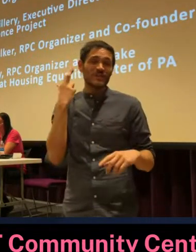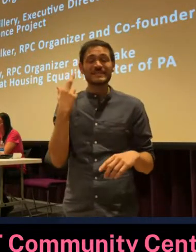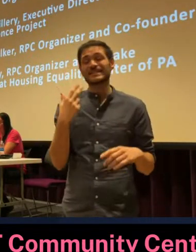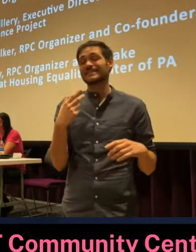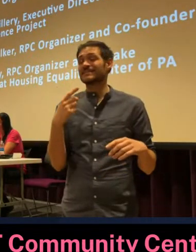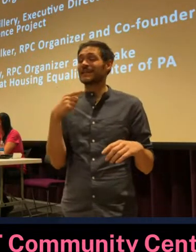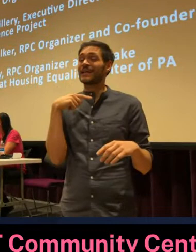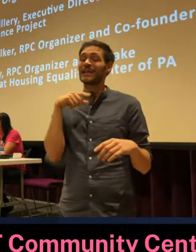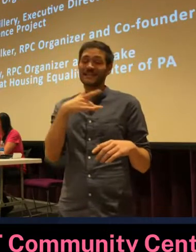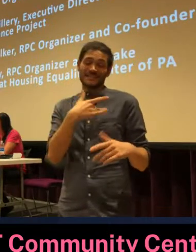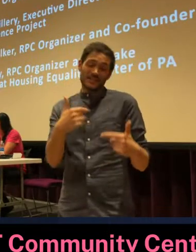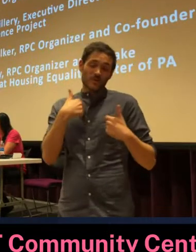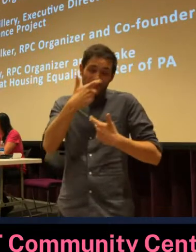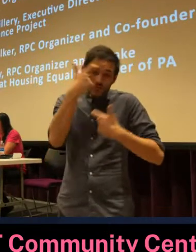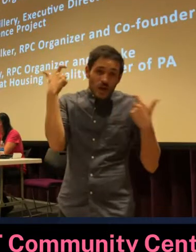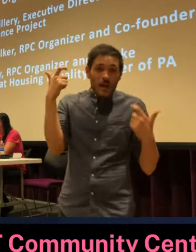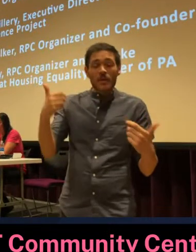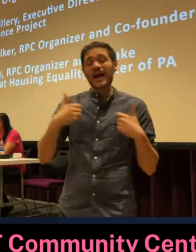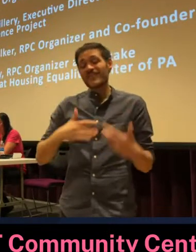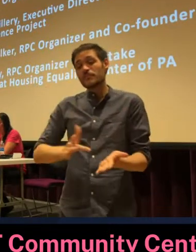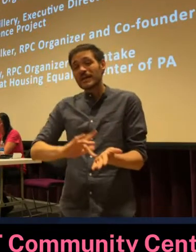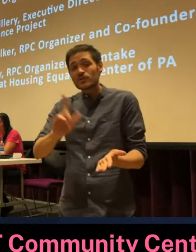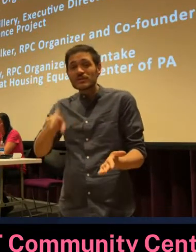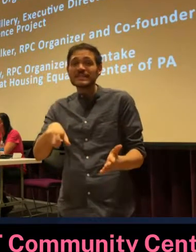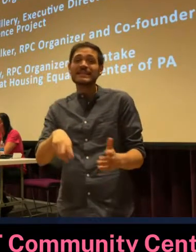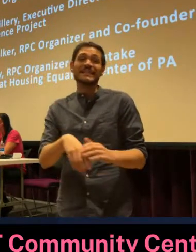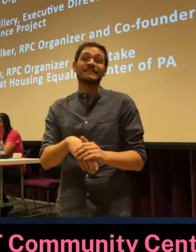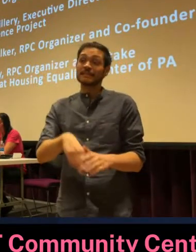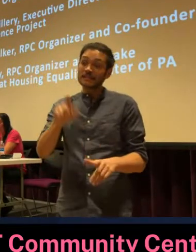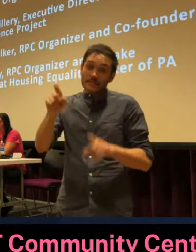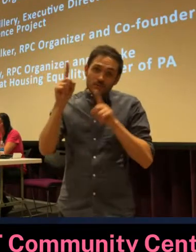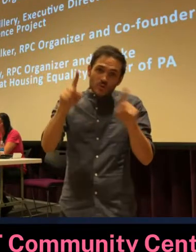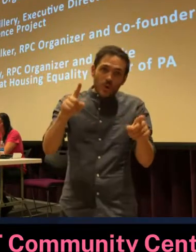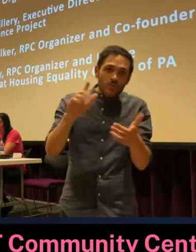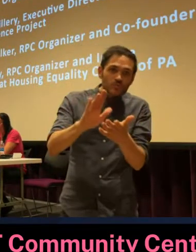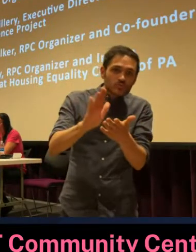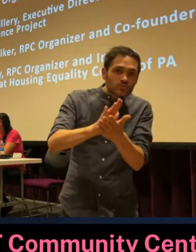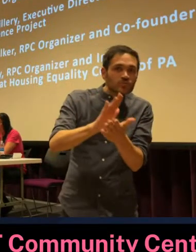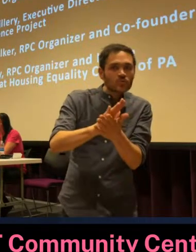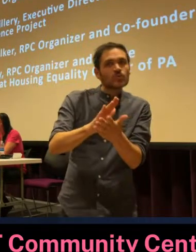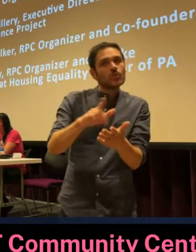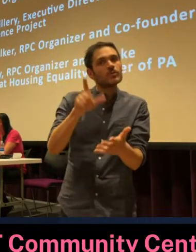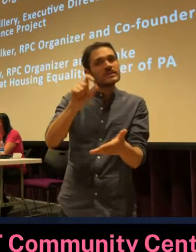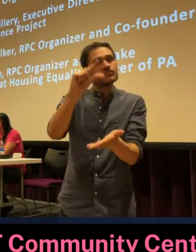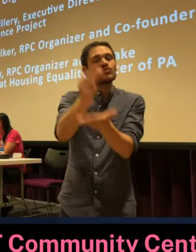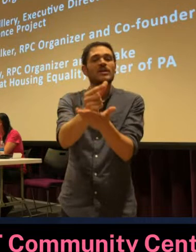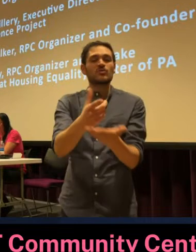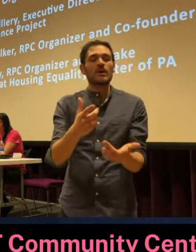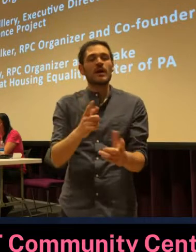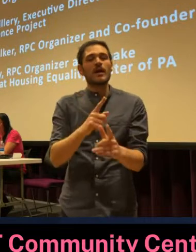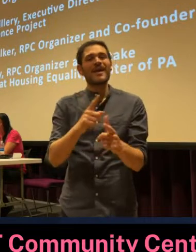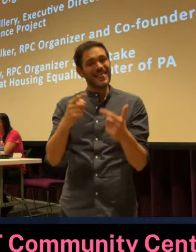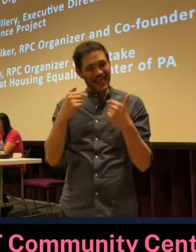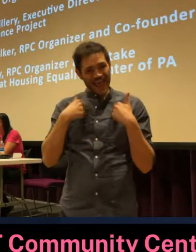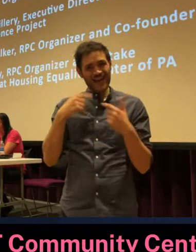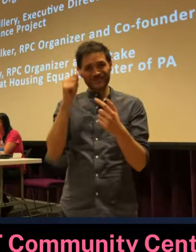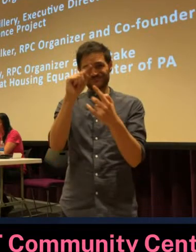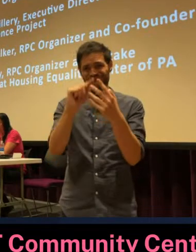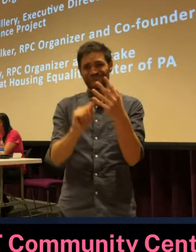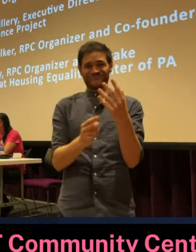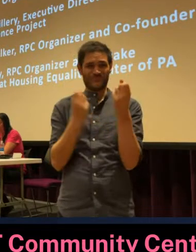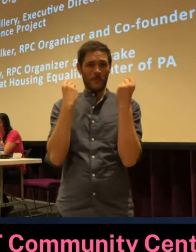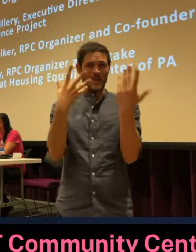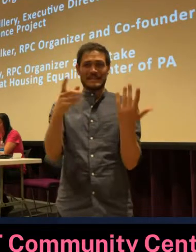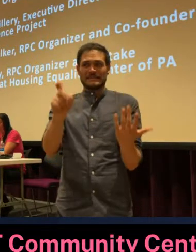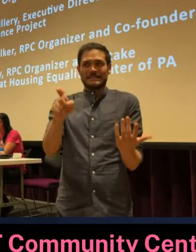medical needs, they need to get to school and finish school. They have a considerable number of needs as their